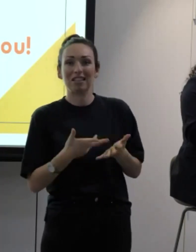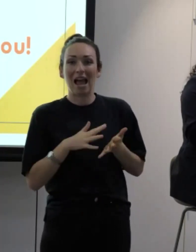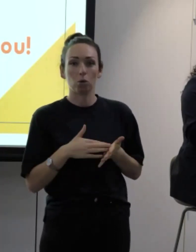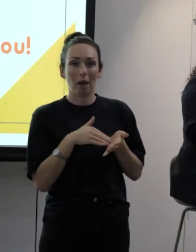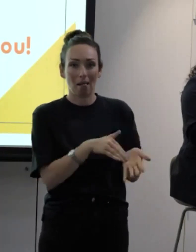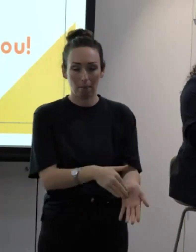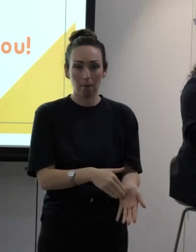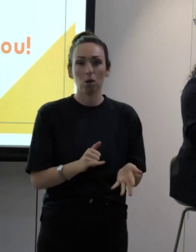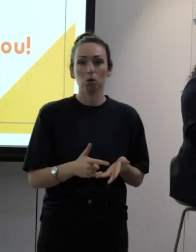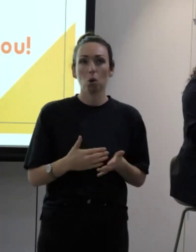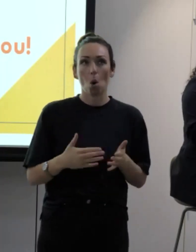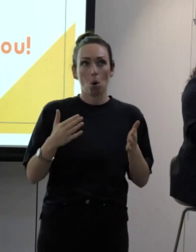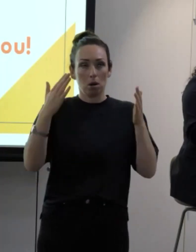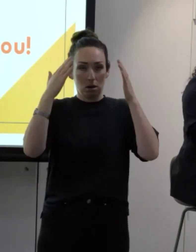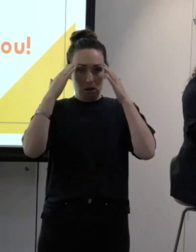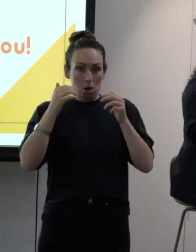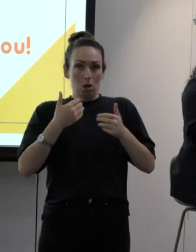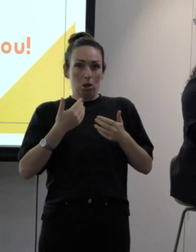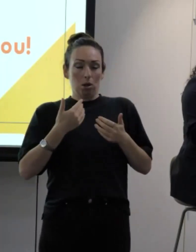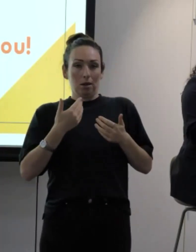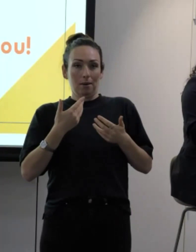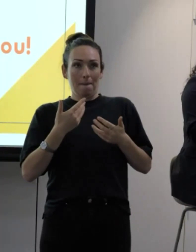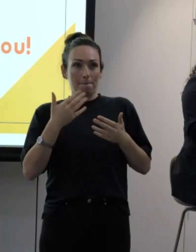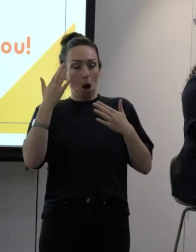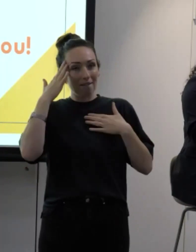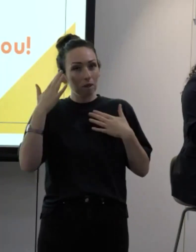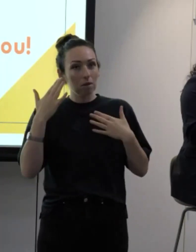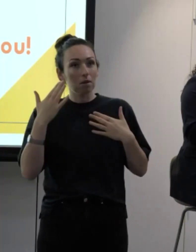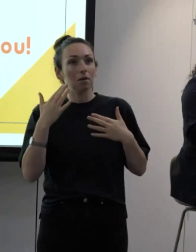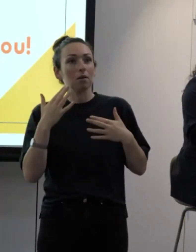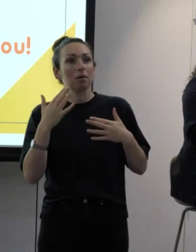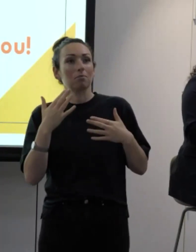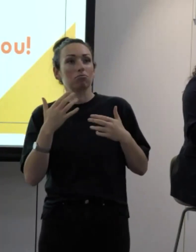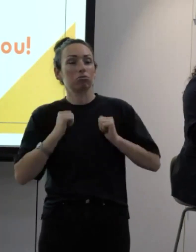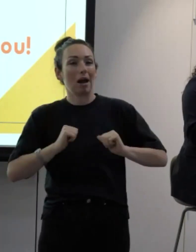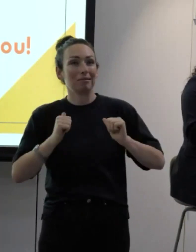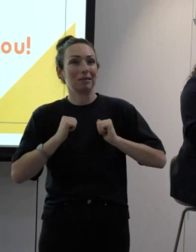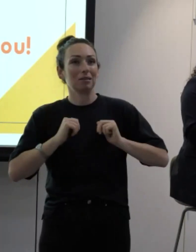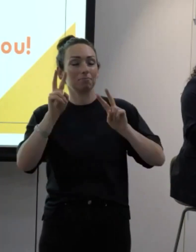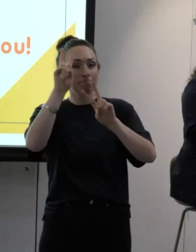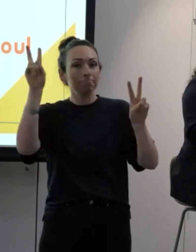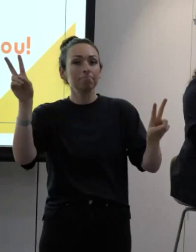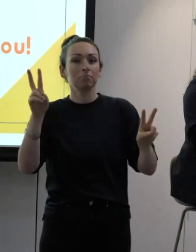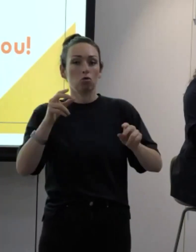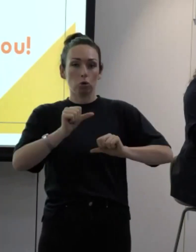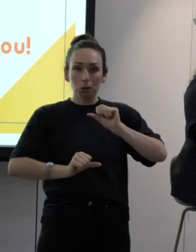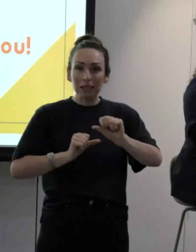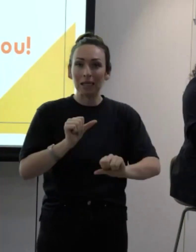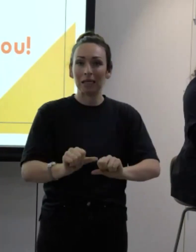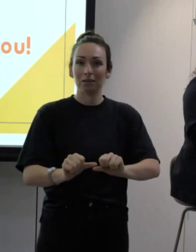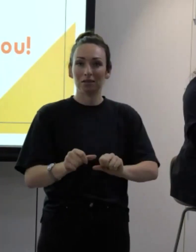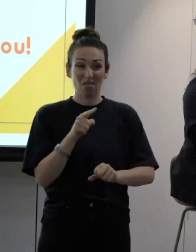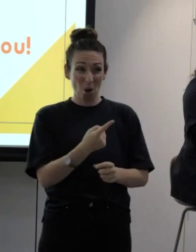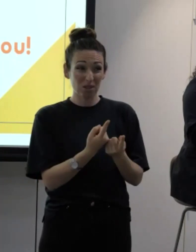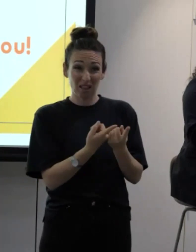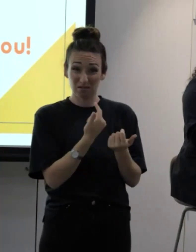for anxiety, like mindfulness, routines, those kinds of things are certainly beneficial and can help manage